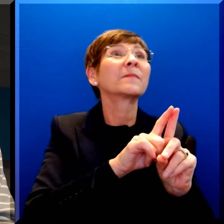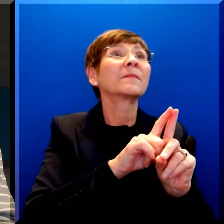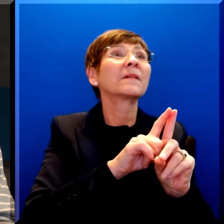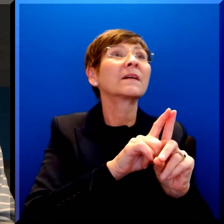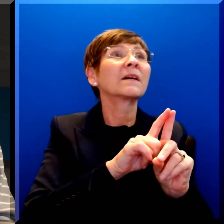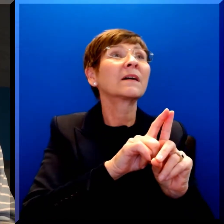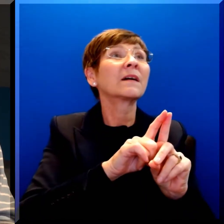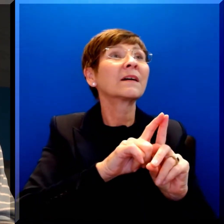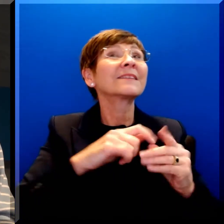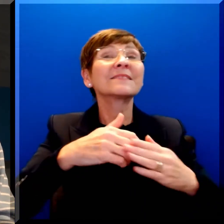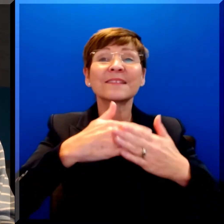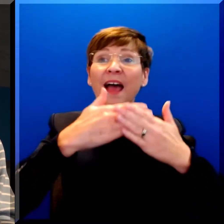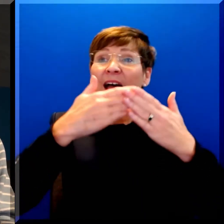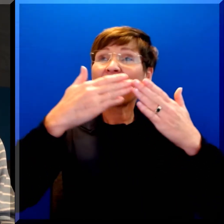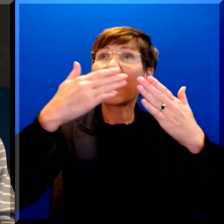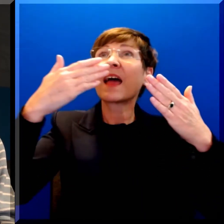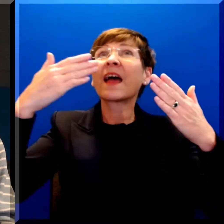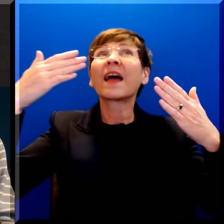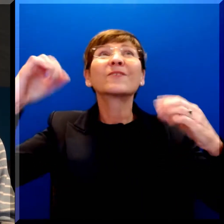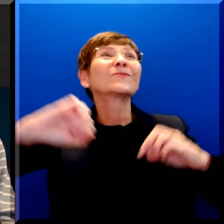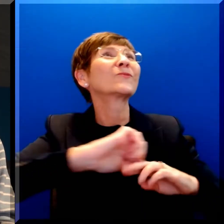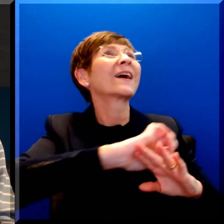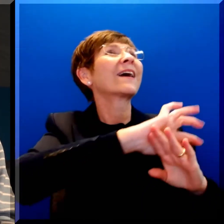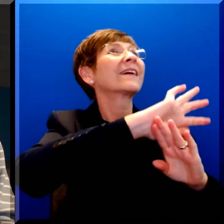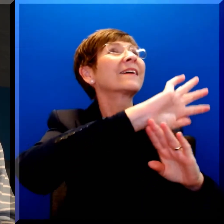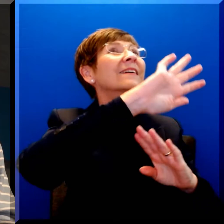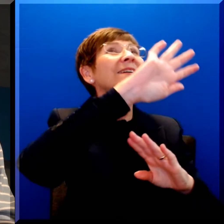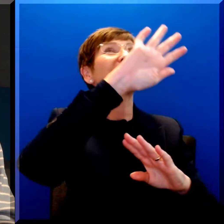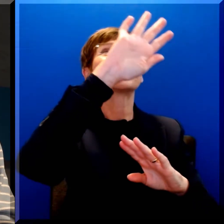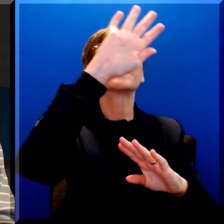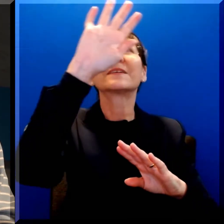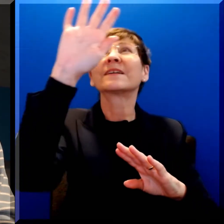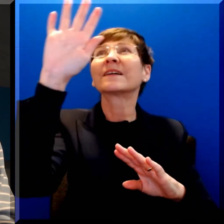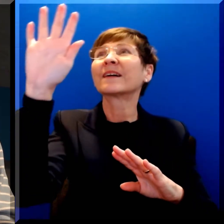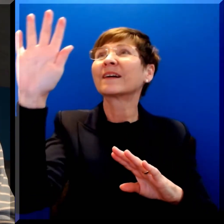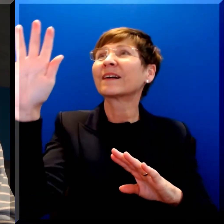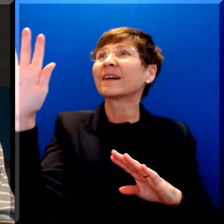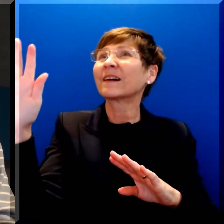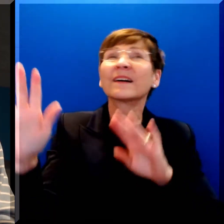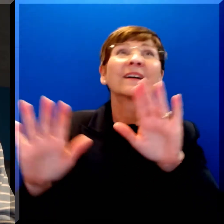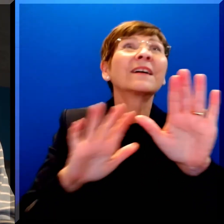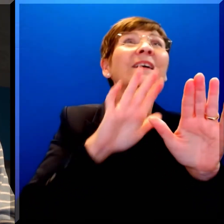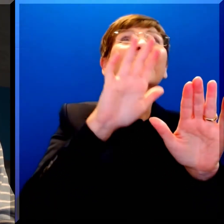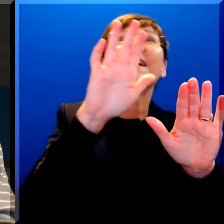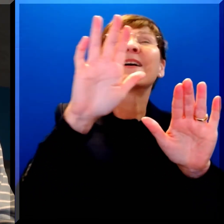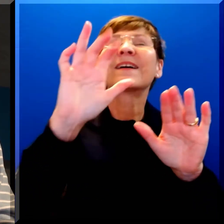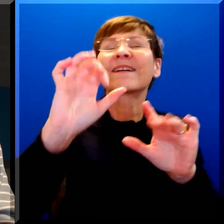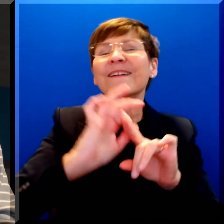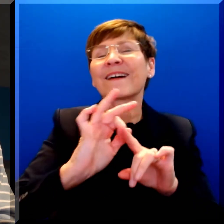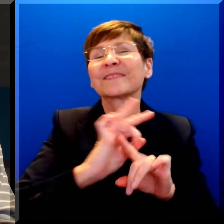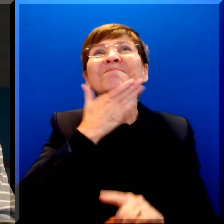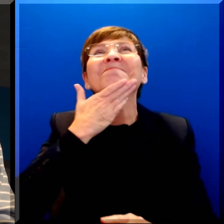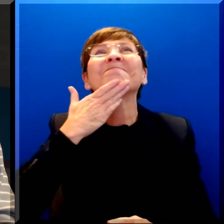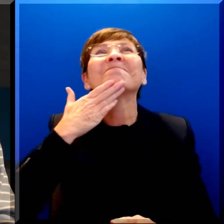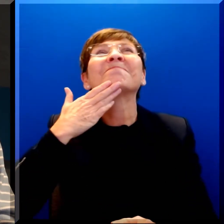Rainbow, I can't slide down you, still I know that you are there. Your colours arc the